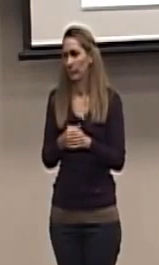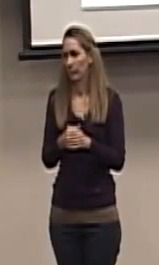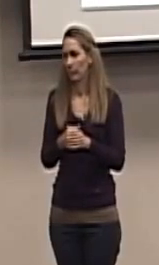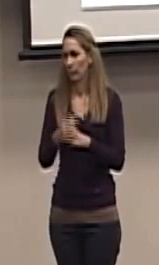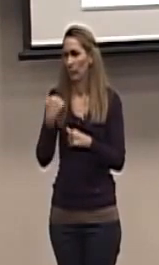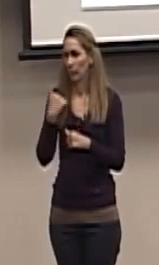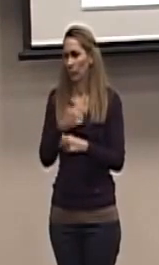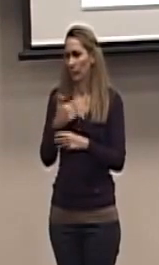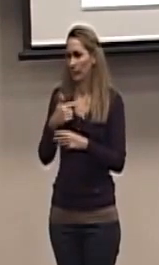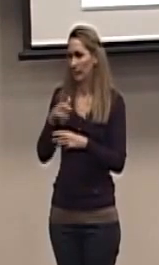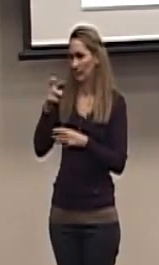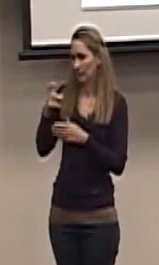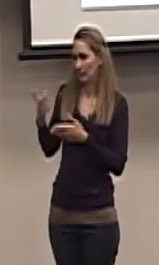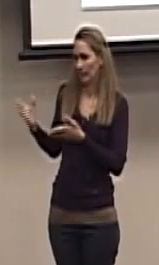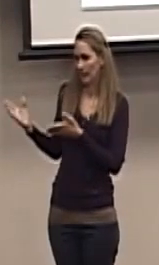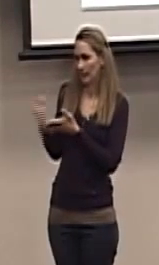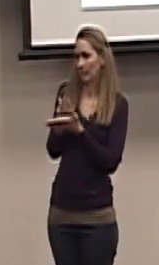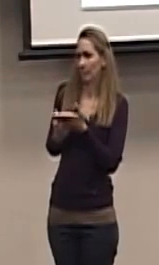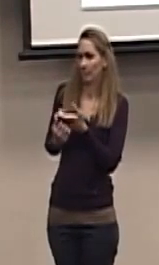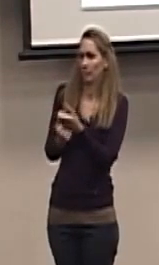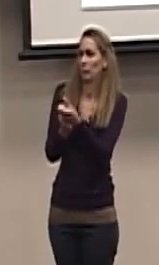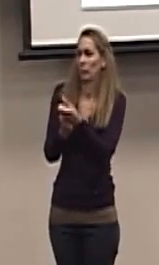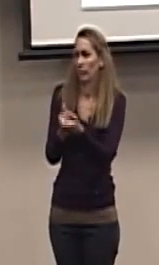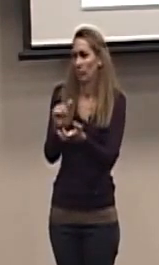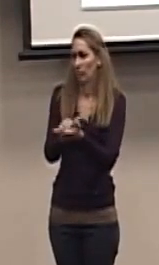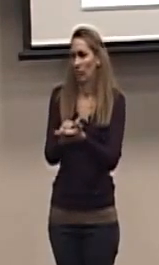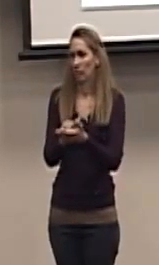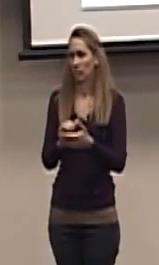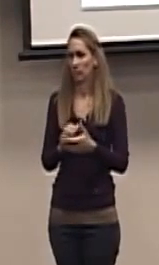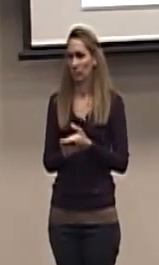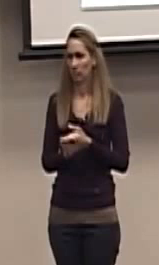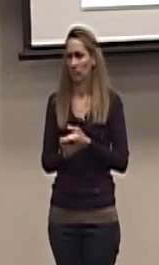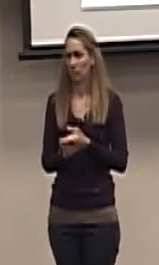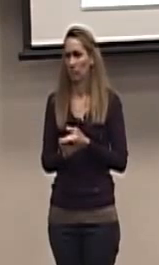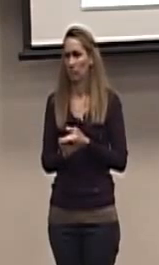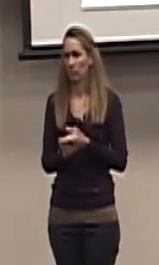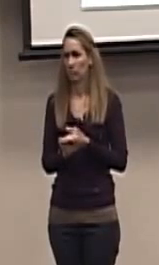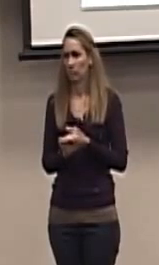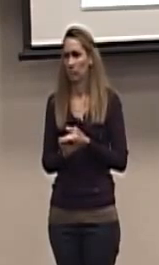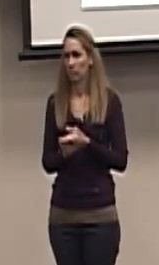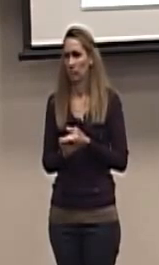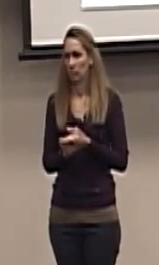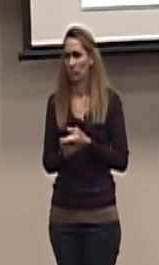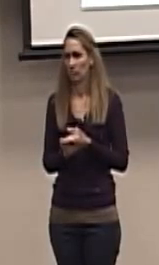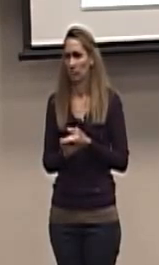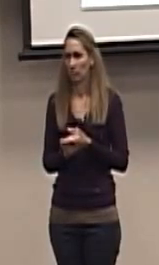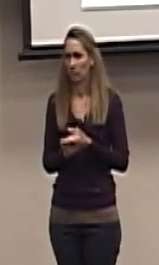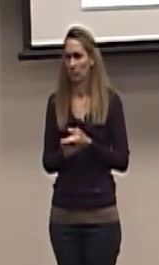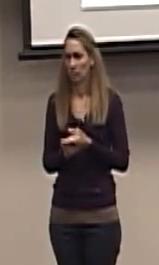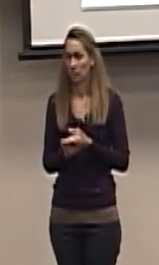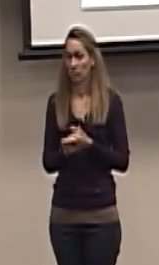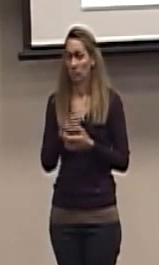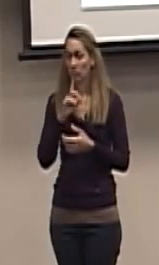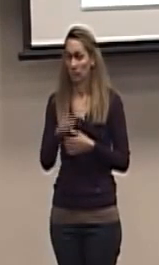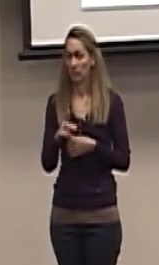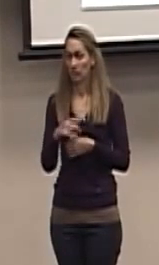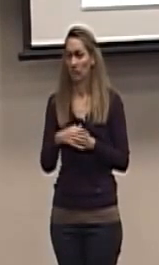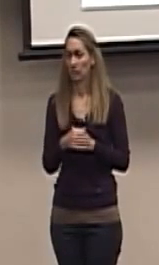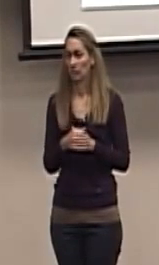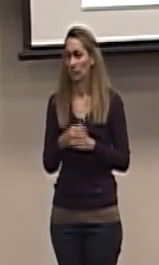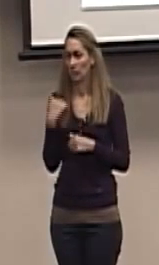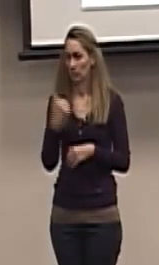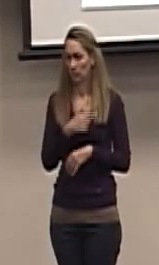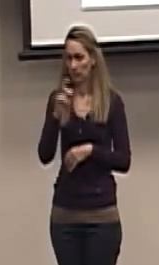border that we need to support. And we have vehicles for follow-up. Honestly, we need to be